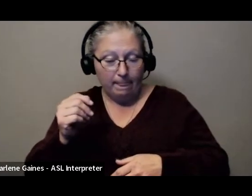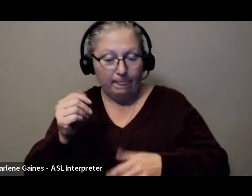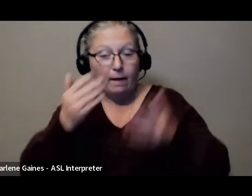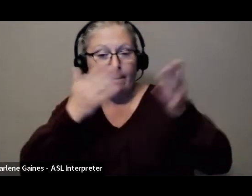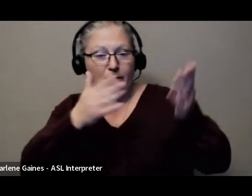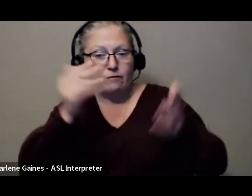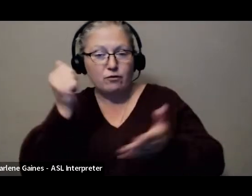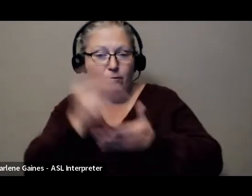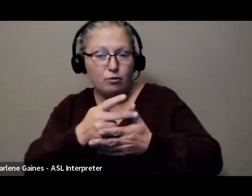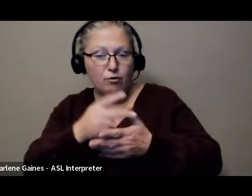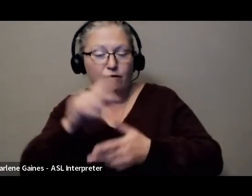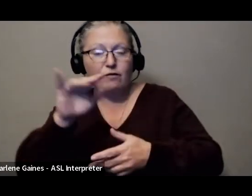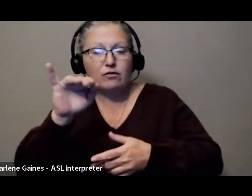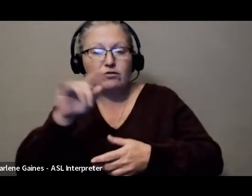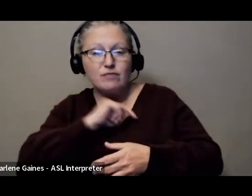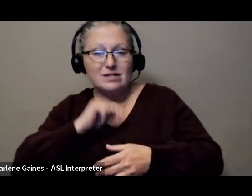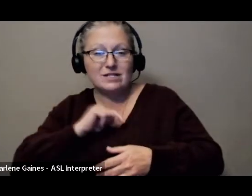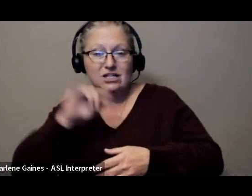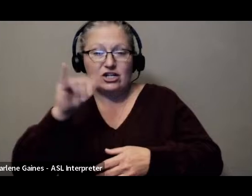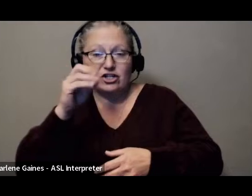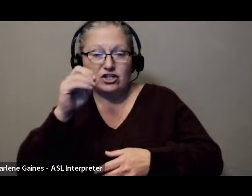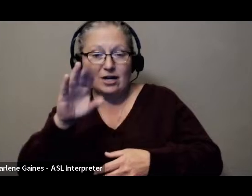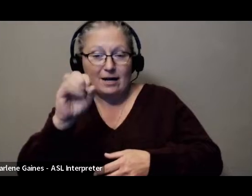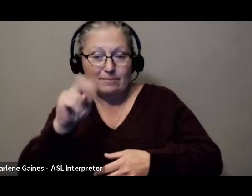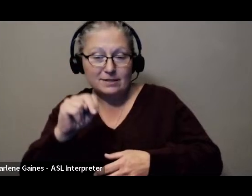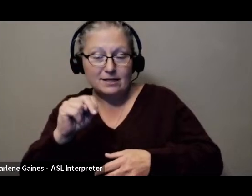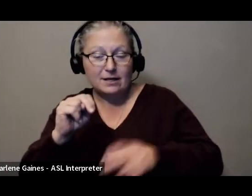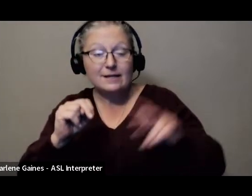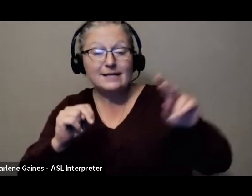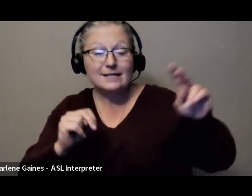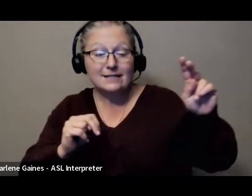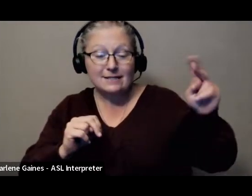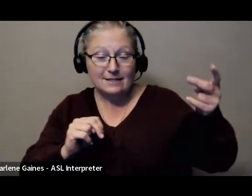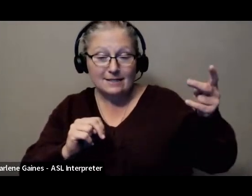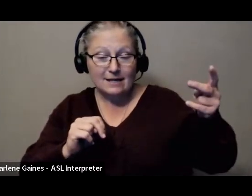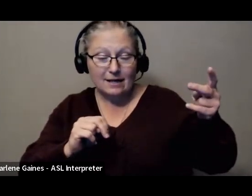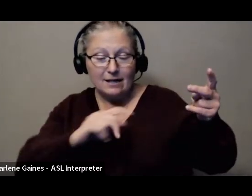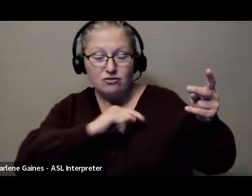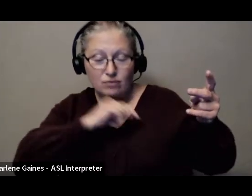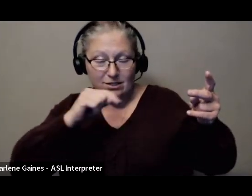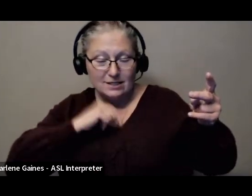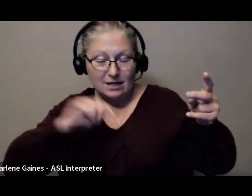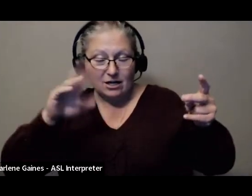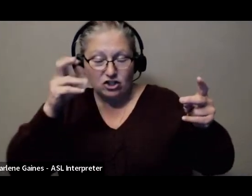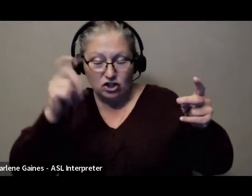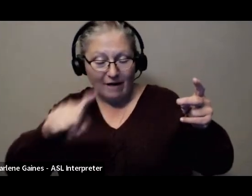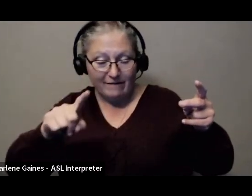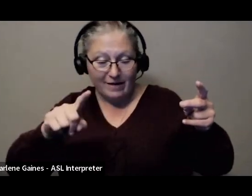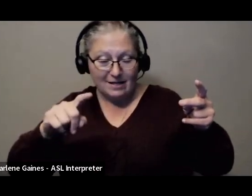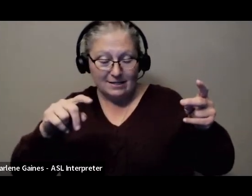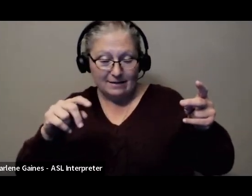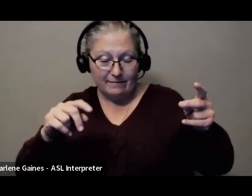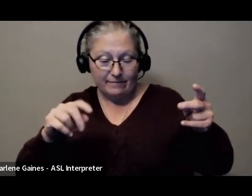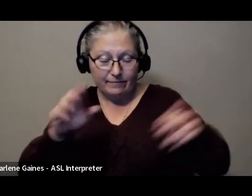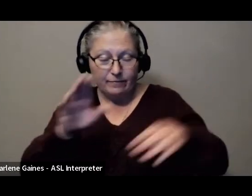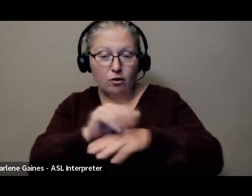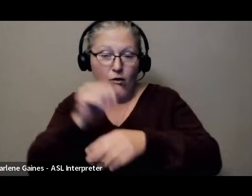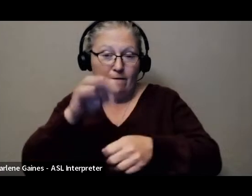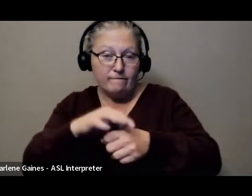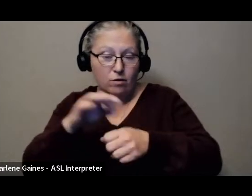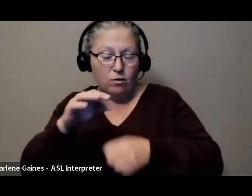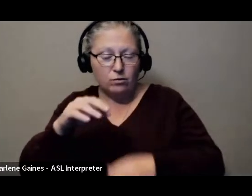approve. Trustee Jacobson moves. I'll second that. Trustee Chavez seconds. Roll call